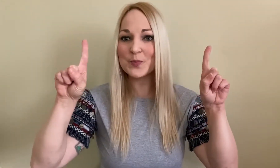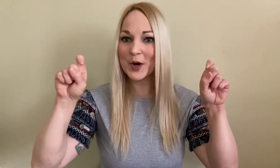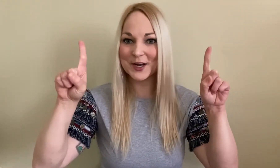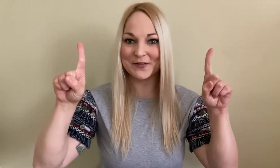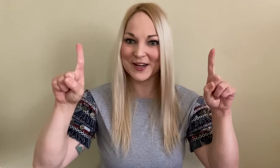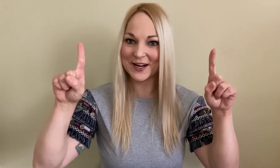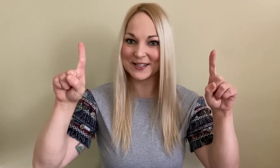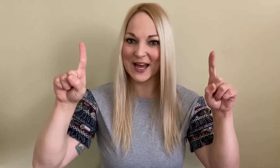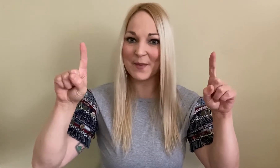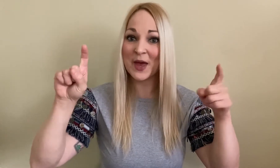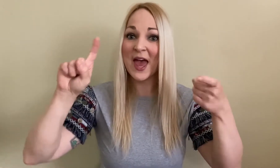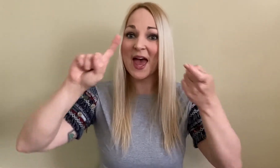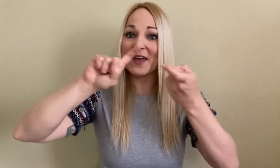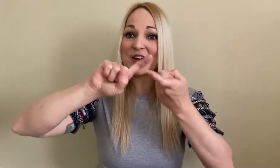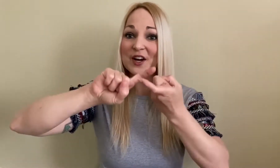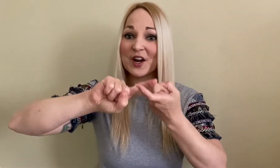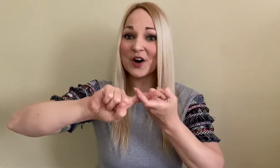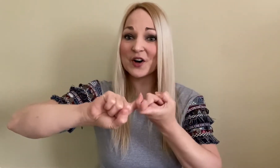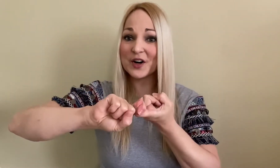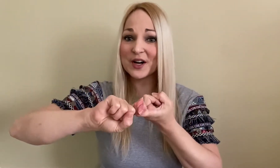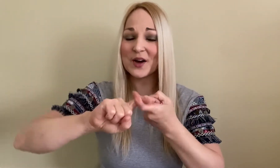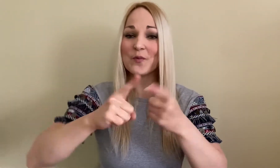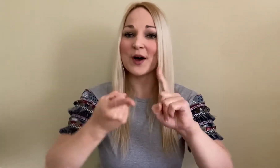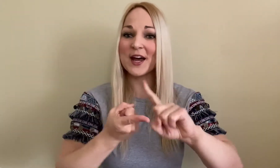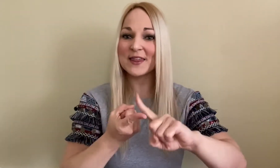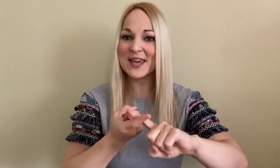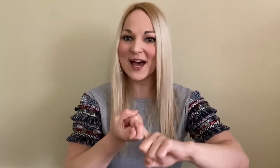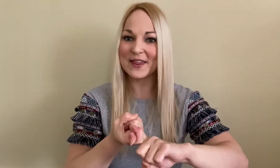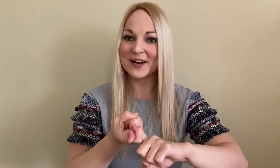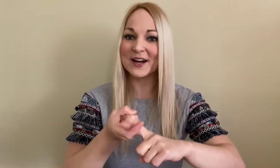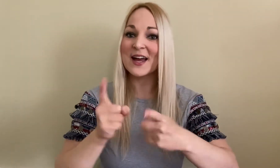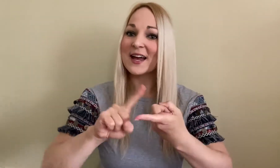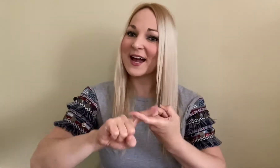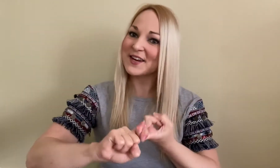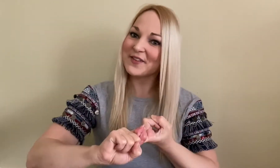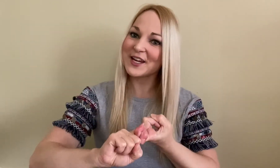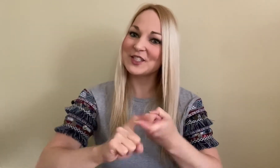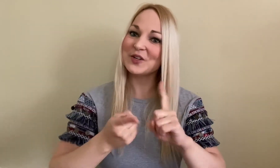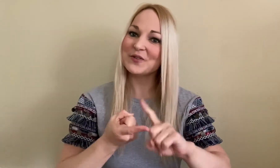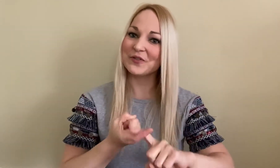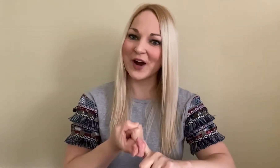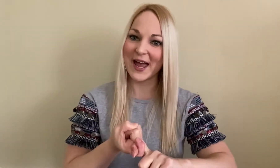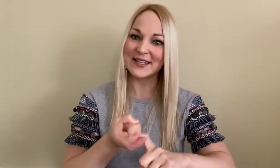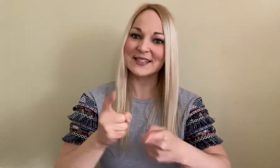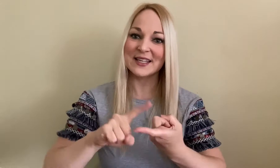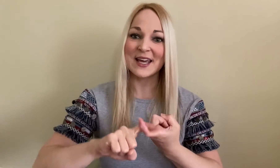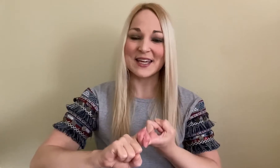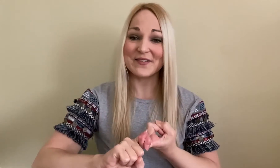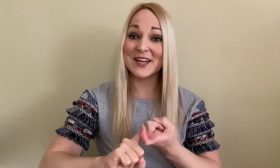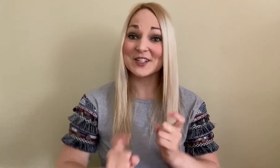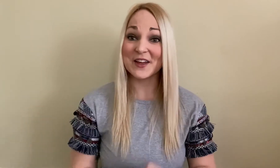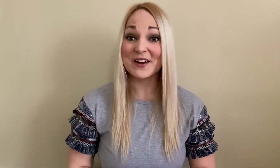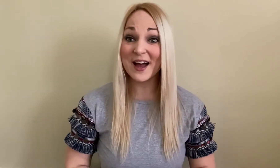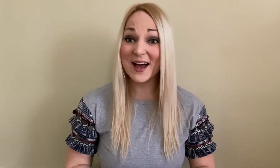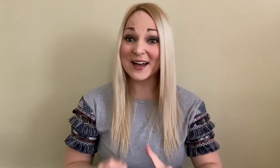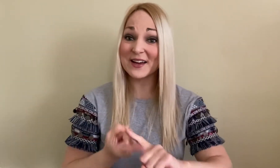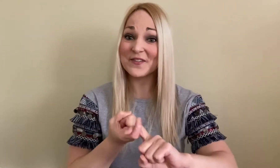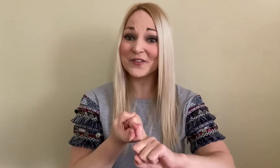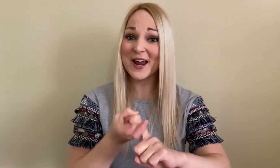pointer fingers up and they're gonna hook one on the other, kind of like two friends giving each other a hug.